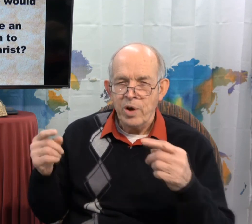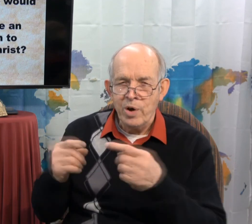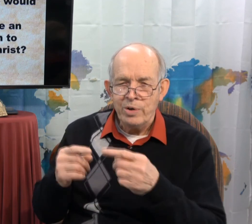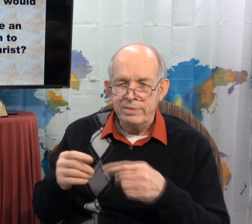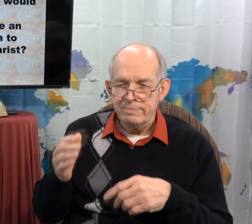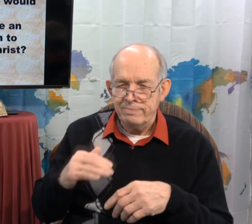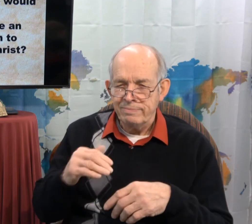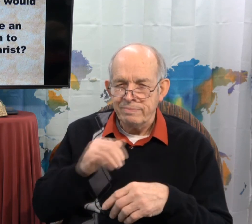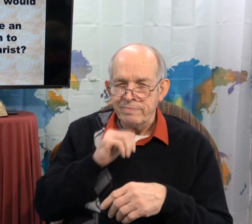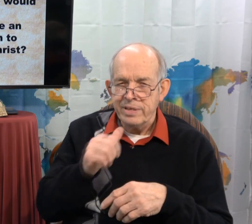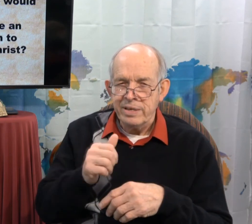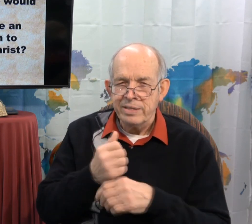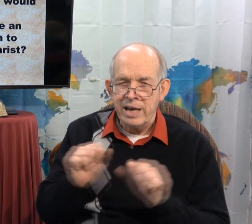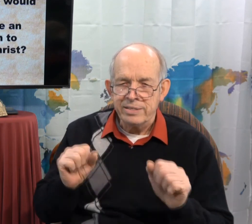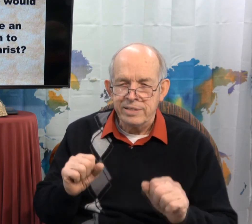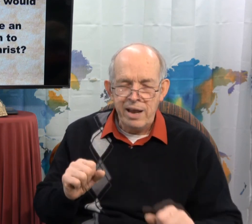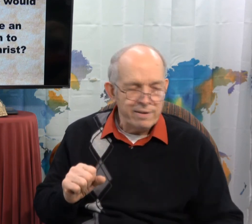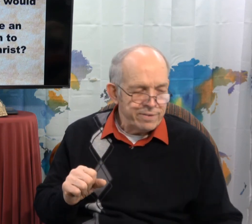Huh? That's sad.